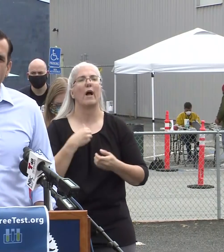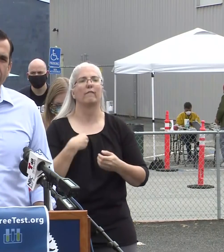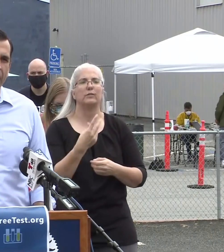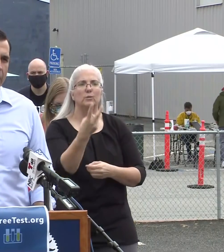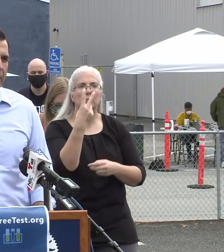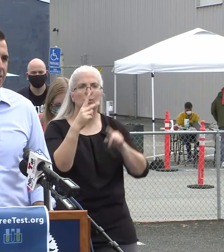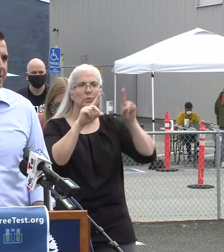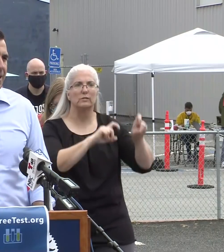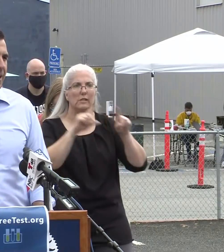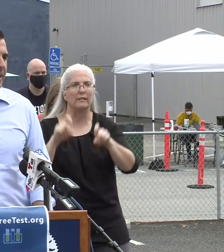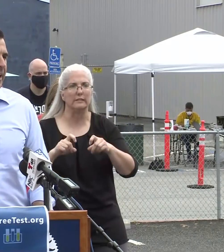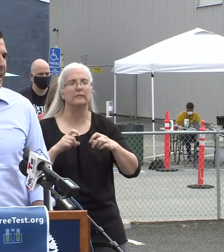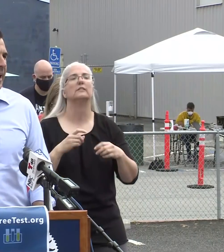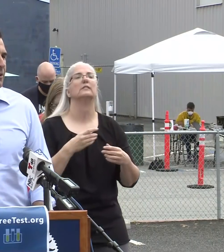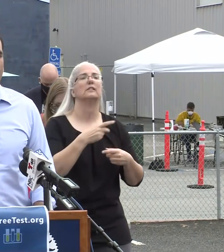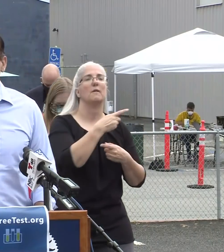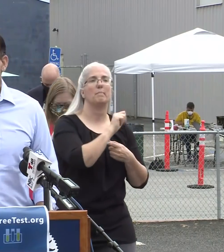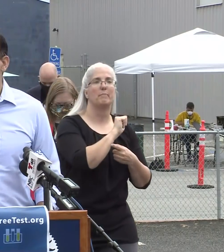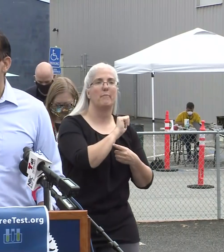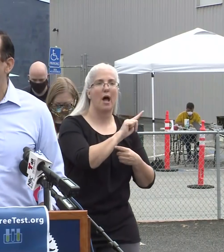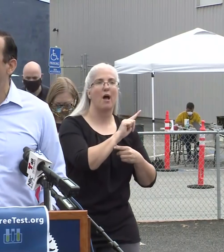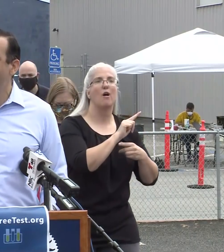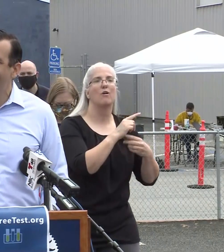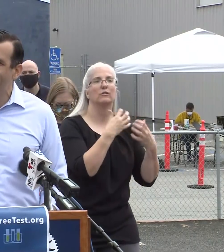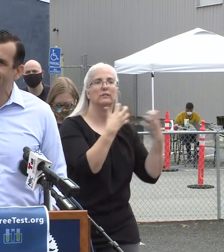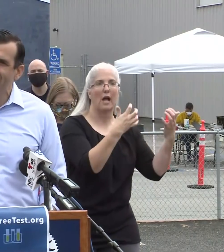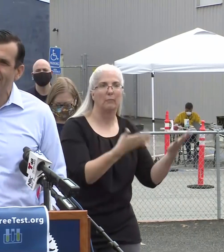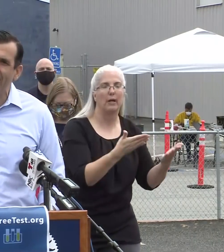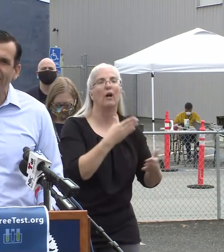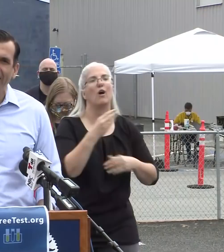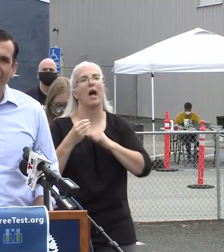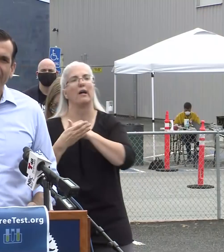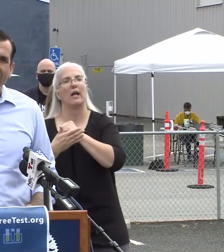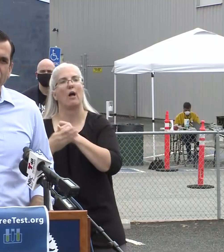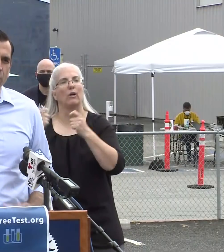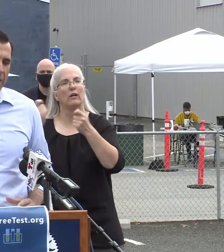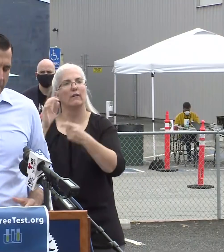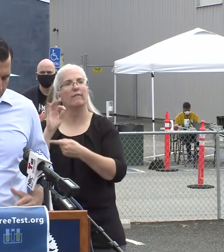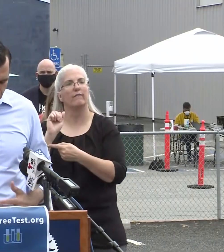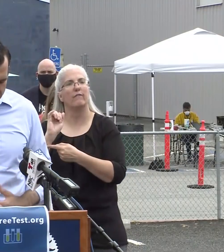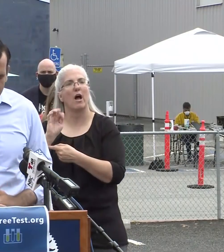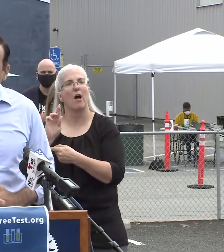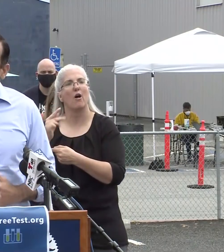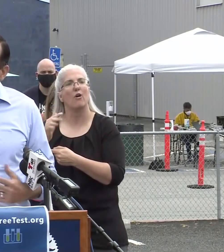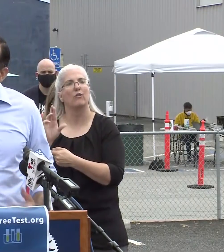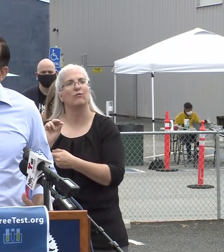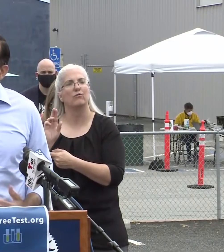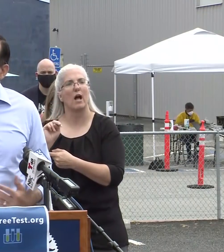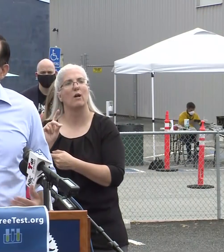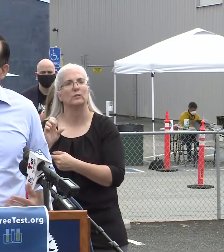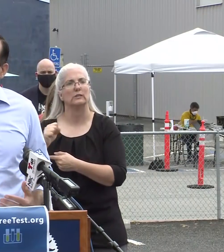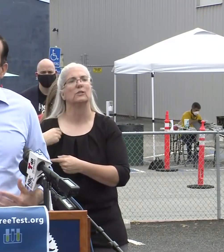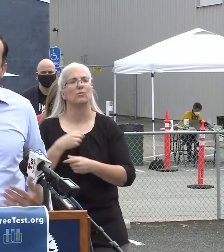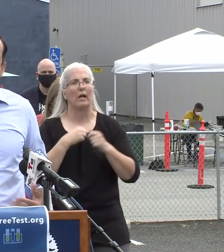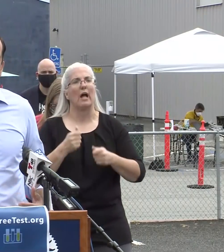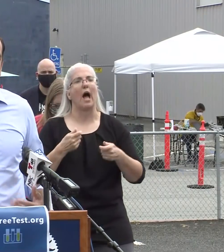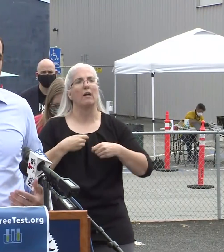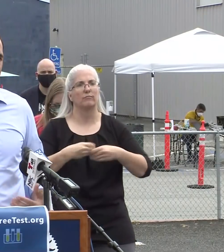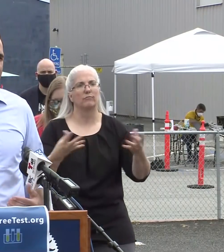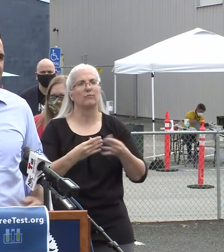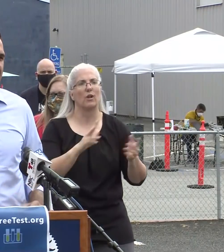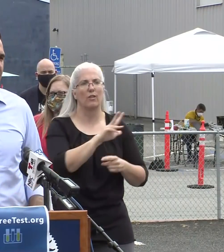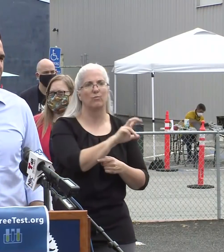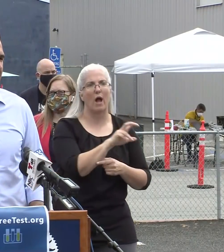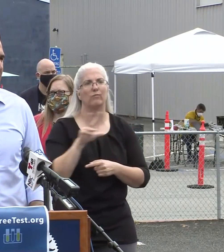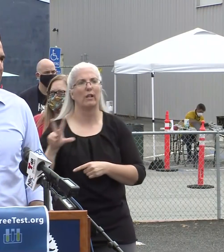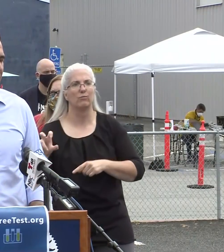at the county fairgrounds. They can handle about 300 tests a day. That's really important. And hopefully, if we can really demonstrate